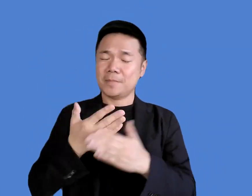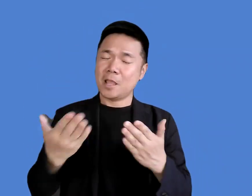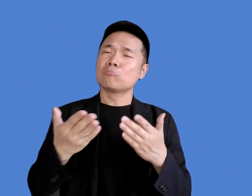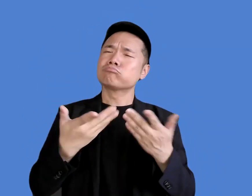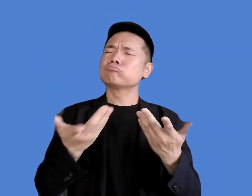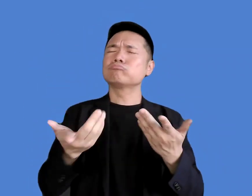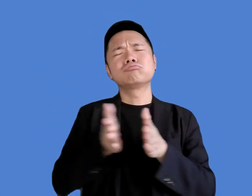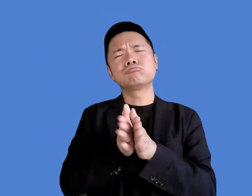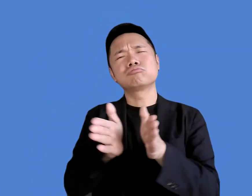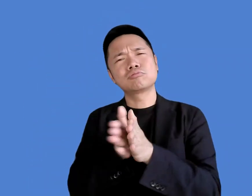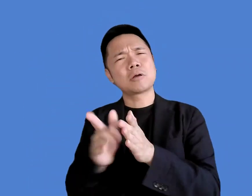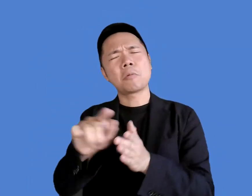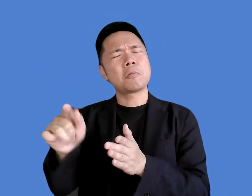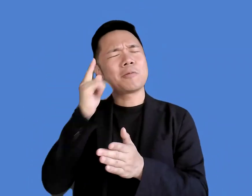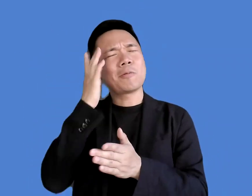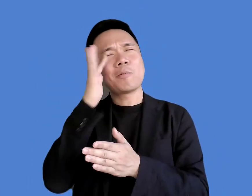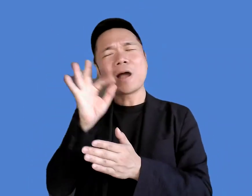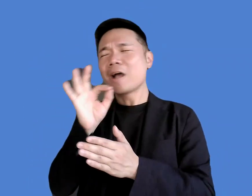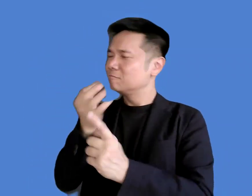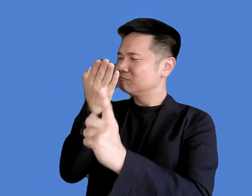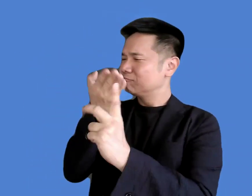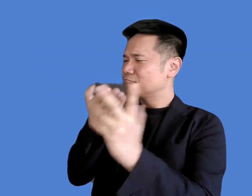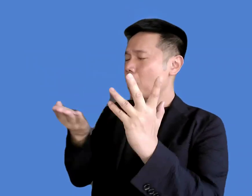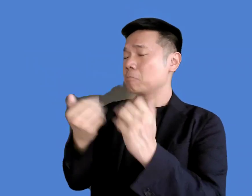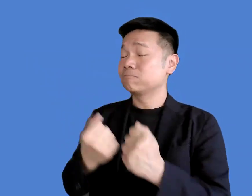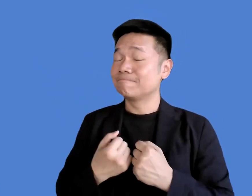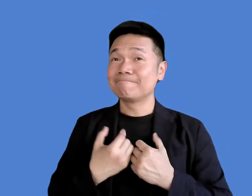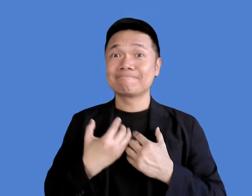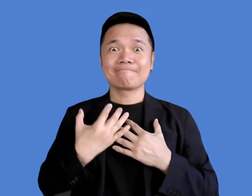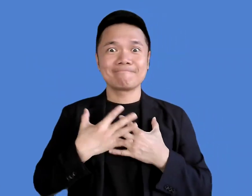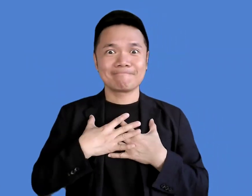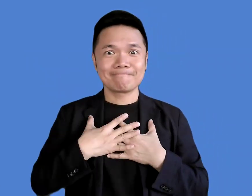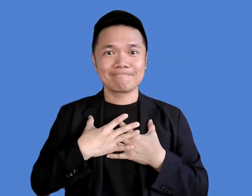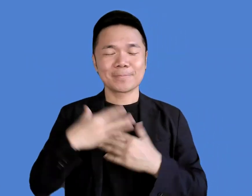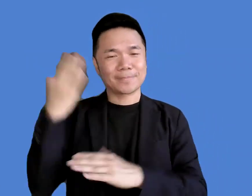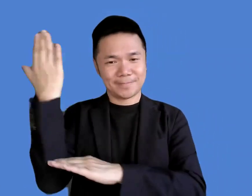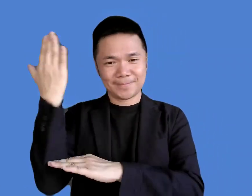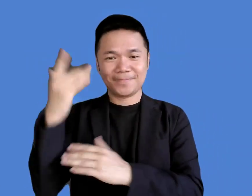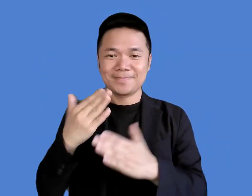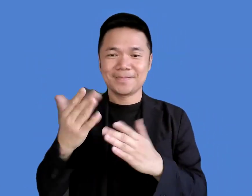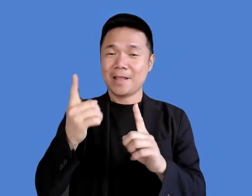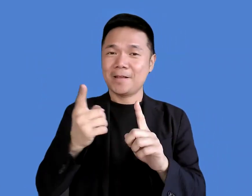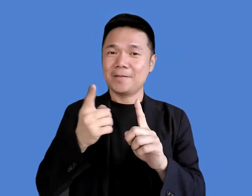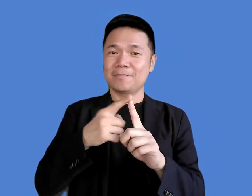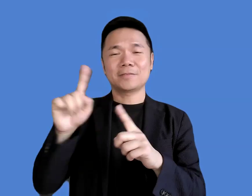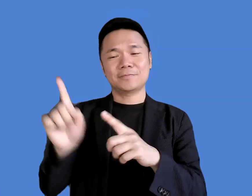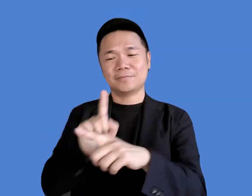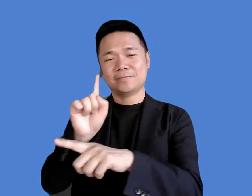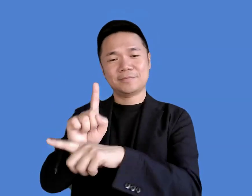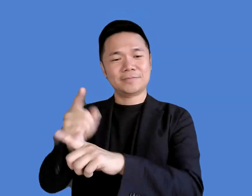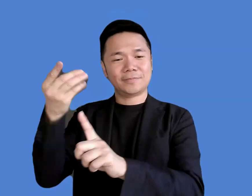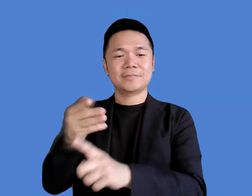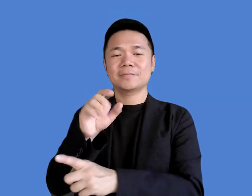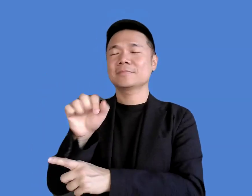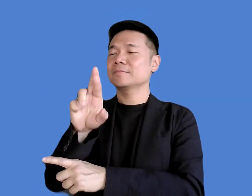share a little bit of what inspired why we're all here today. So first, I'd like to hand over for some opening remarks to